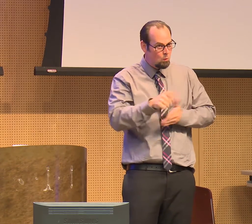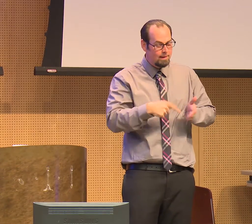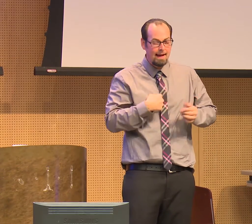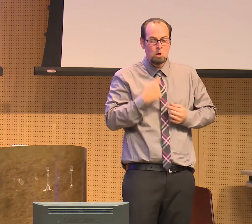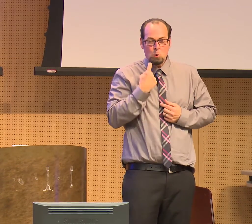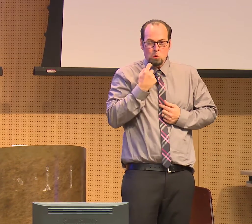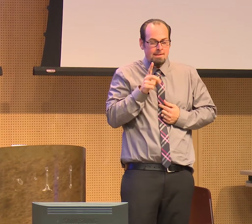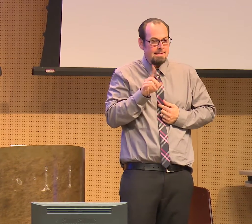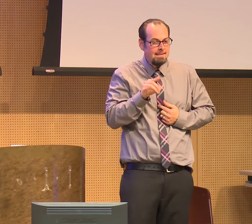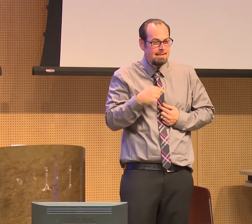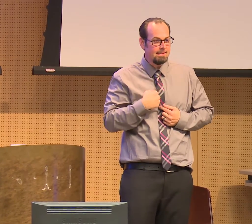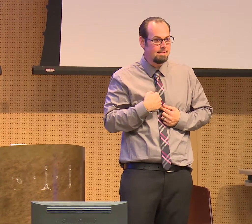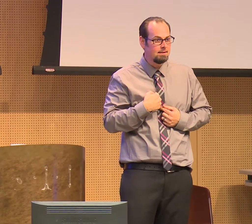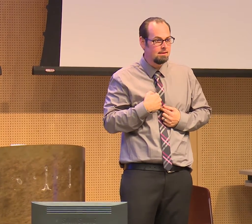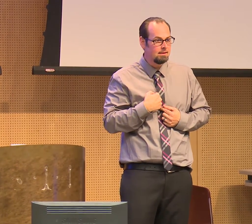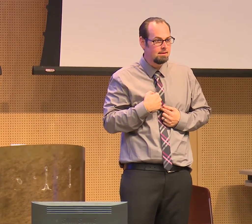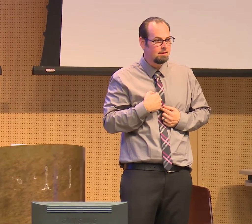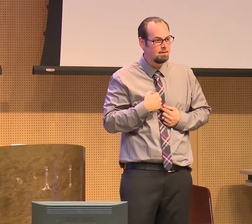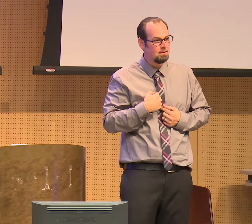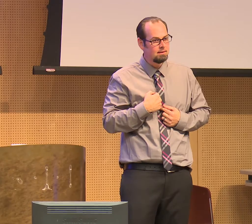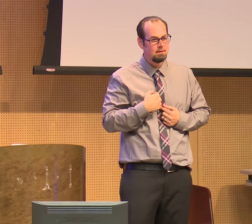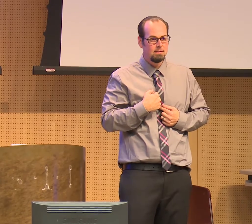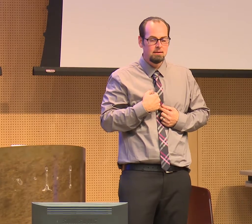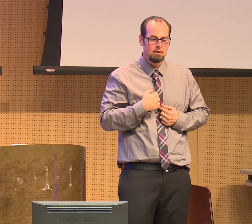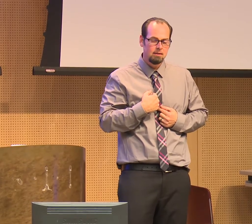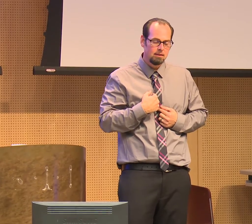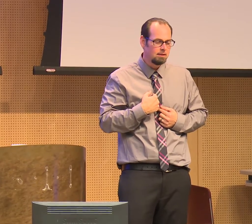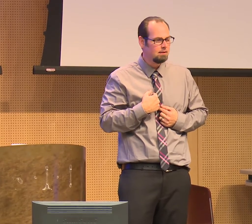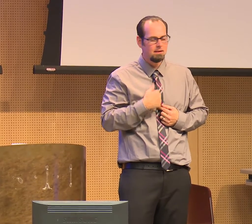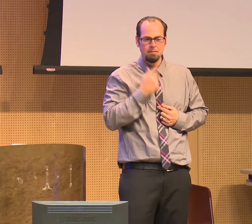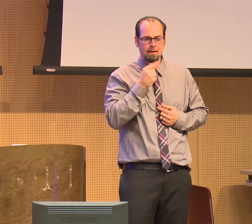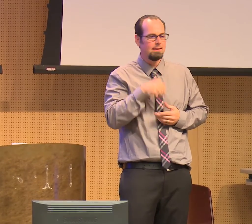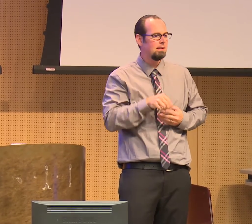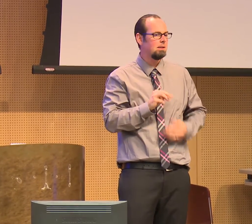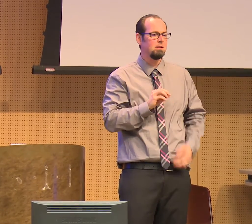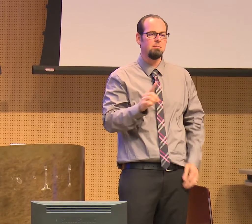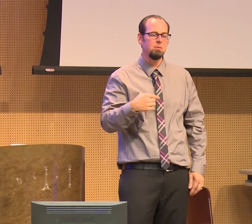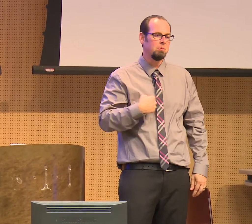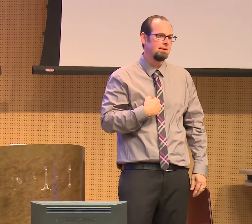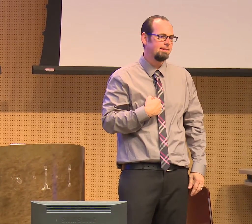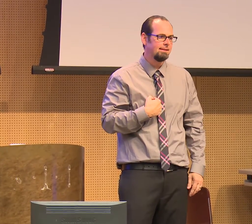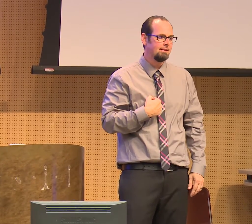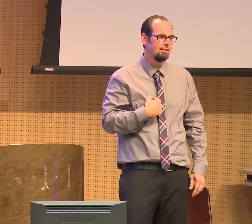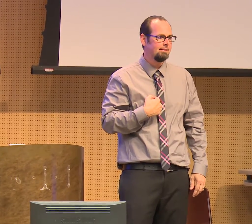I didn't know how I'd get through. I knew I would. I went.